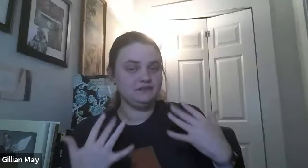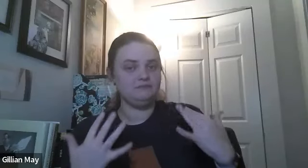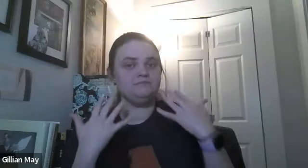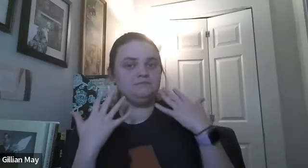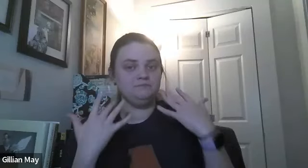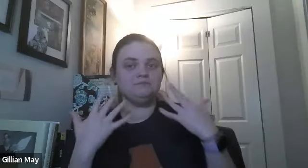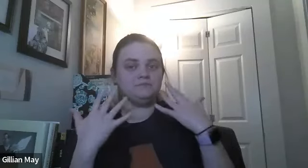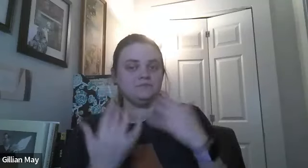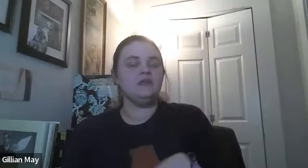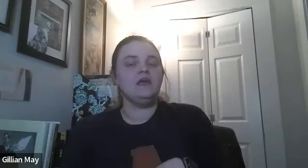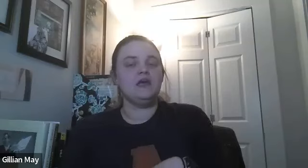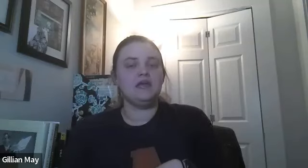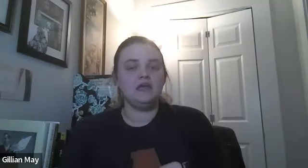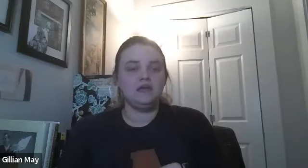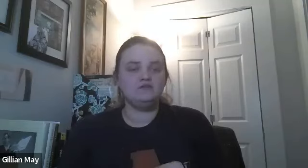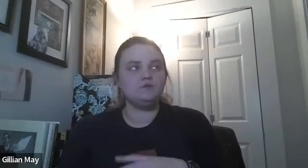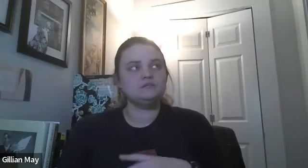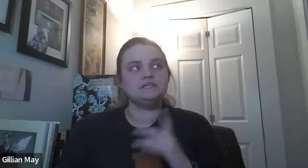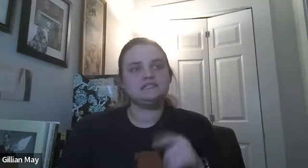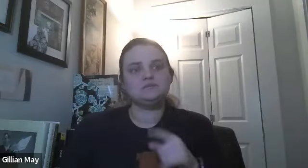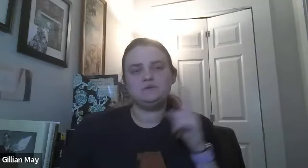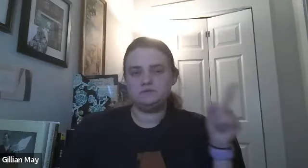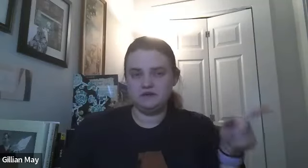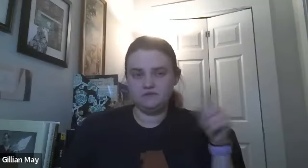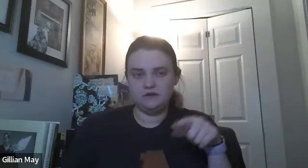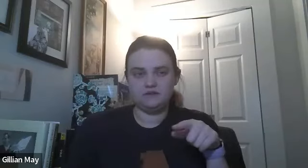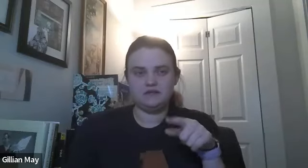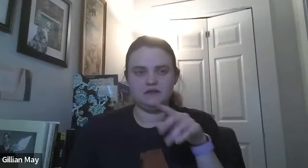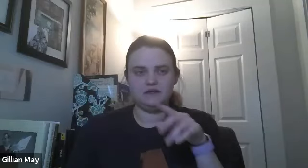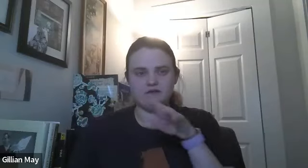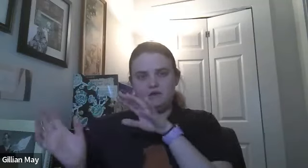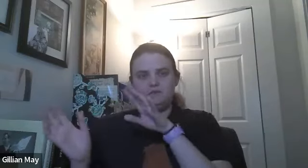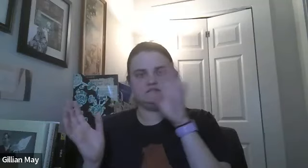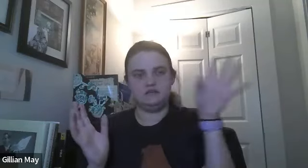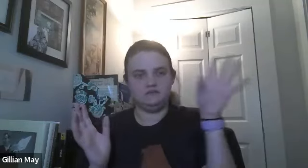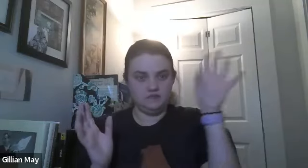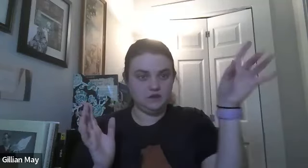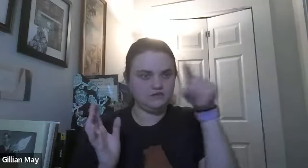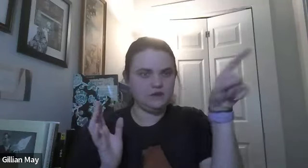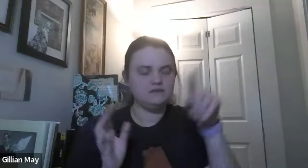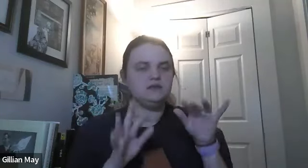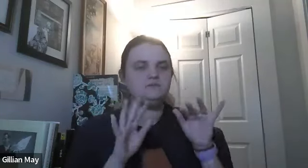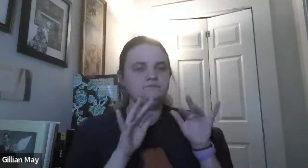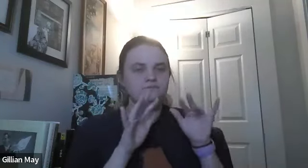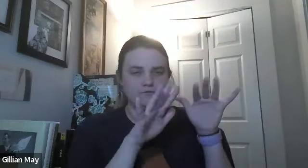Friendly. If you were saying someone was being friendly, like I like saying they're friendly.